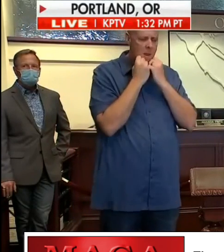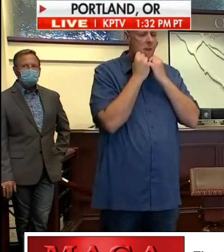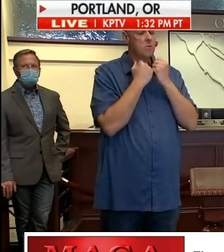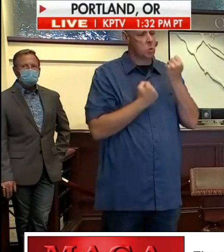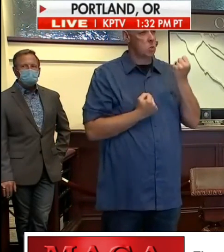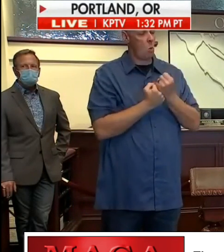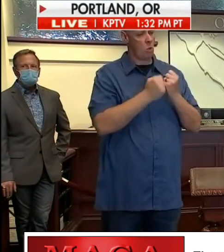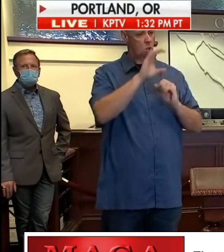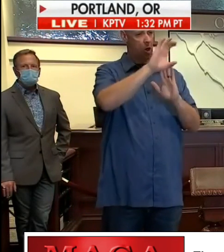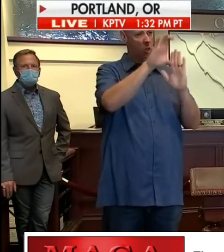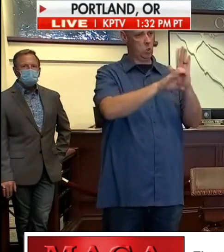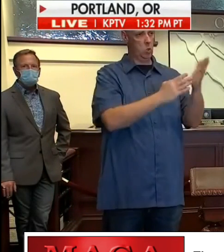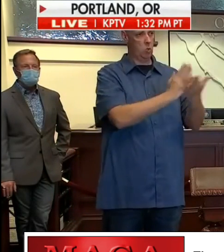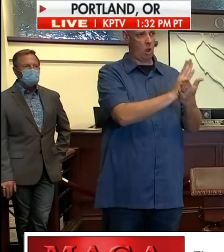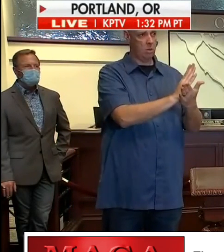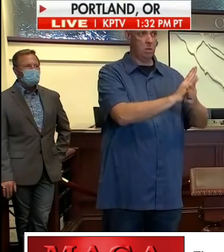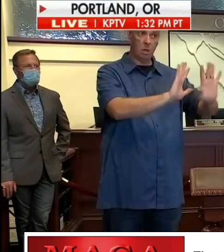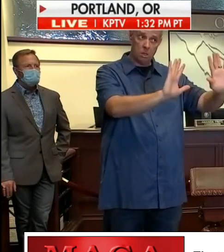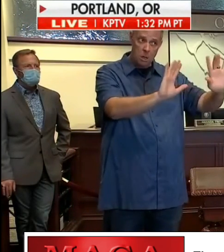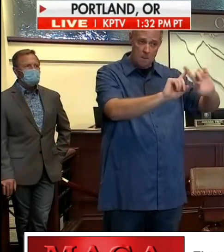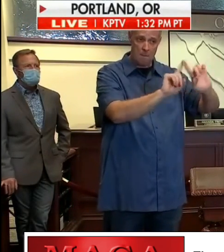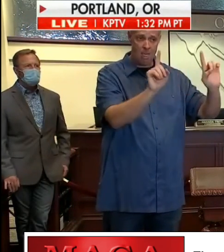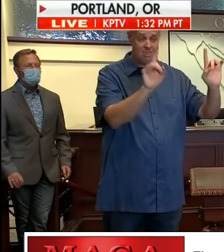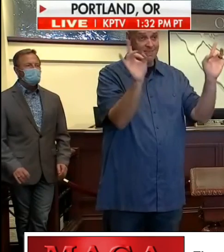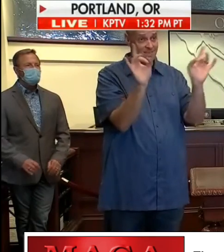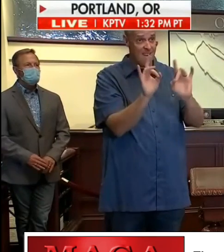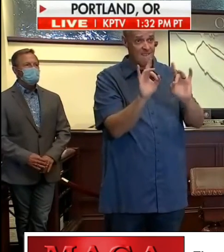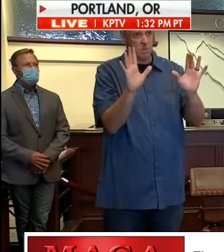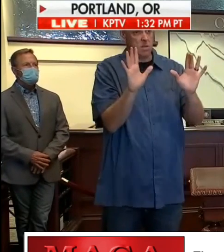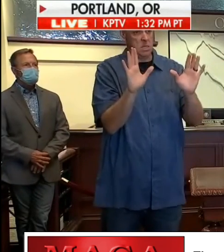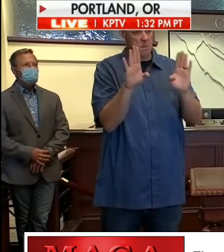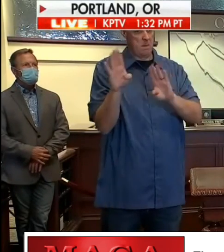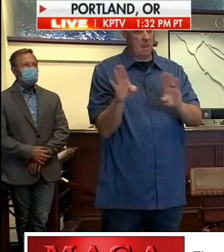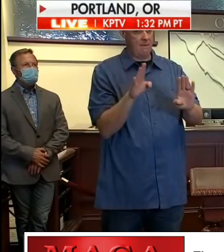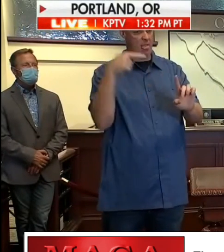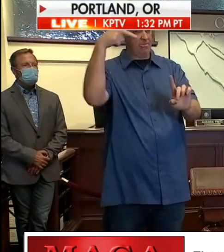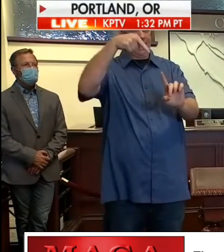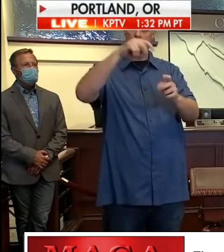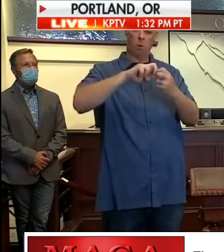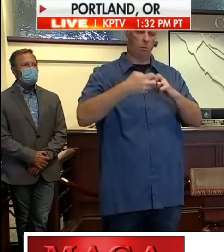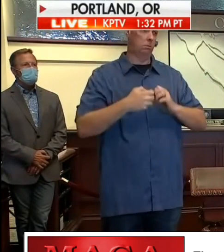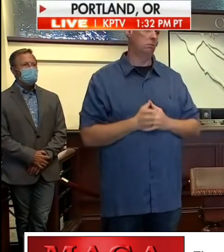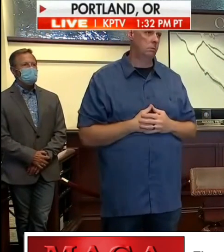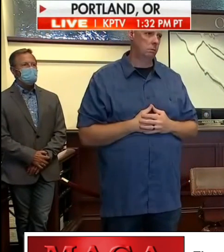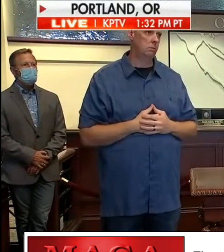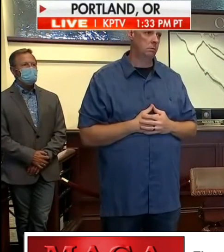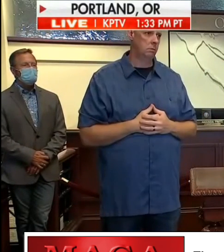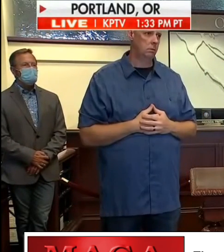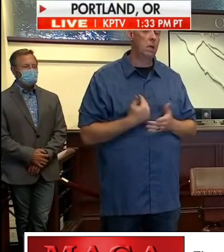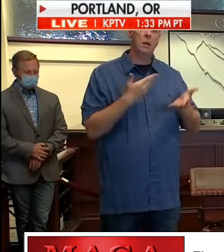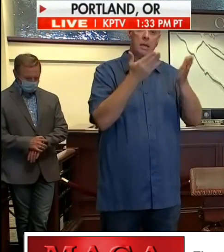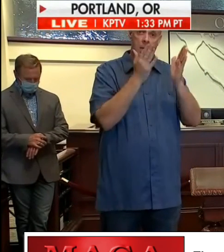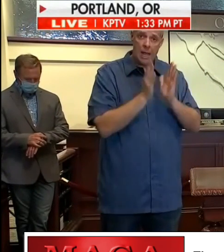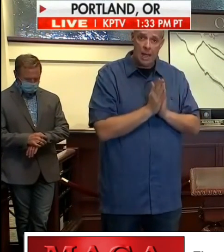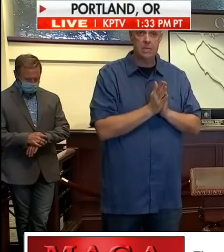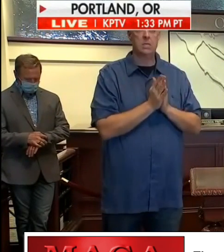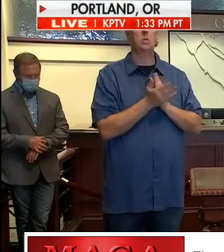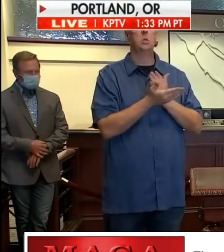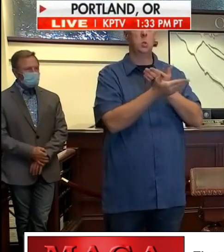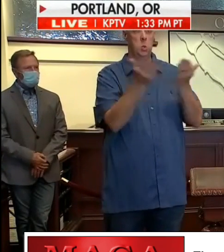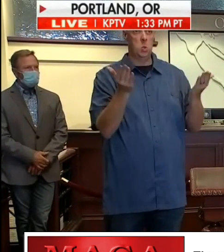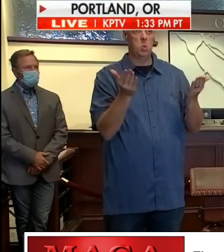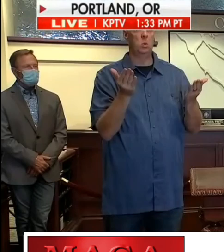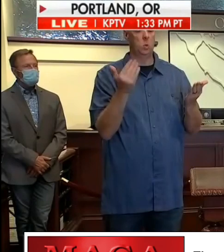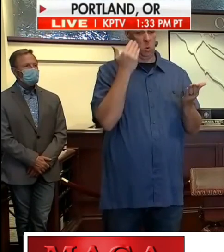support. The violence, however, is the problem. And so what I'm asking people right now, knowing what